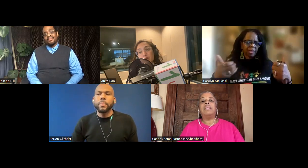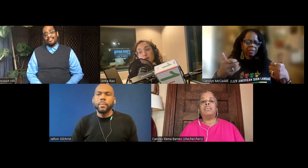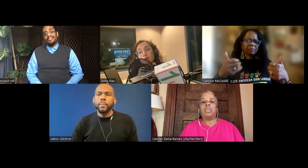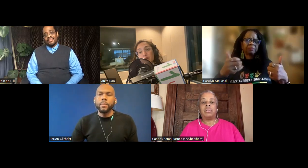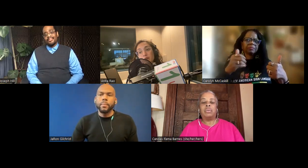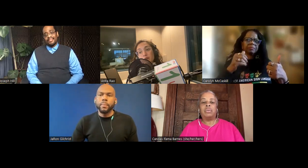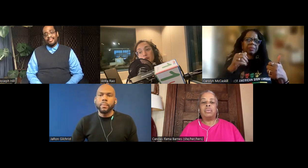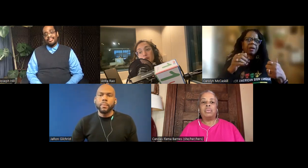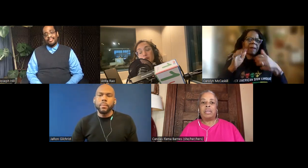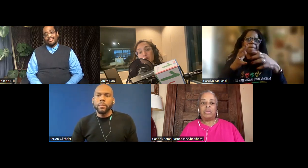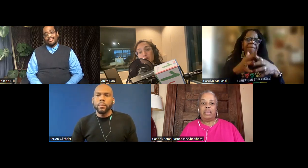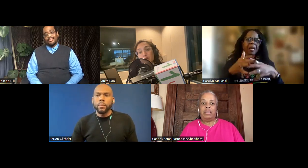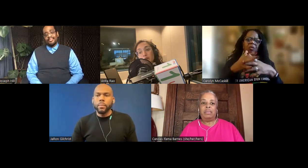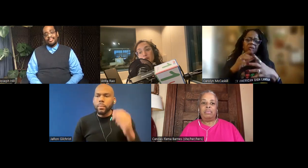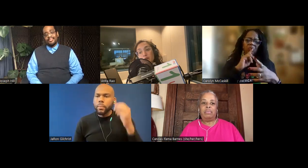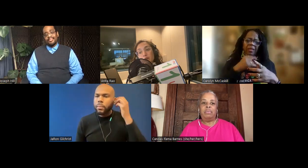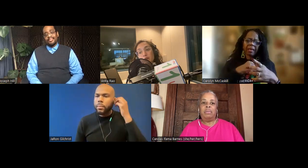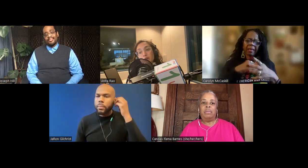Back then, when schools were segregated,